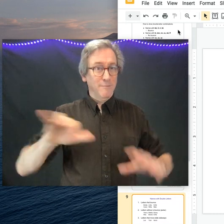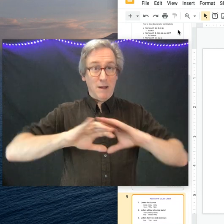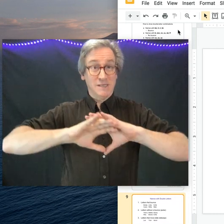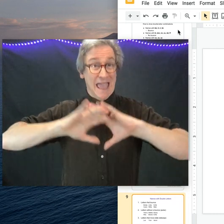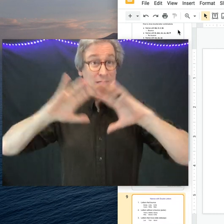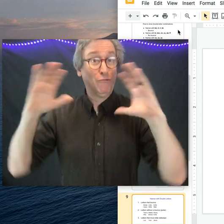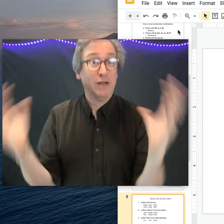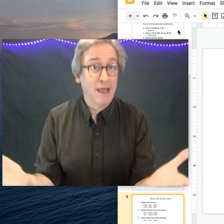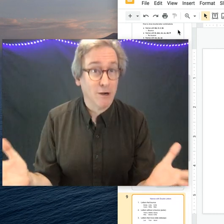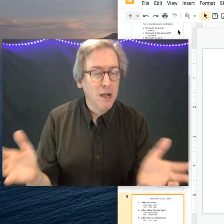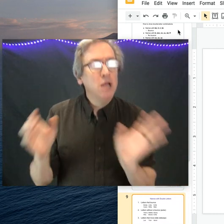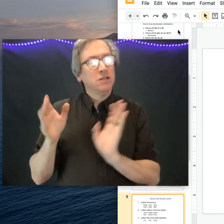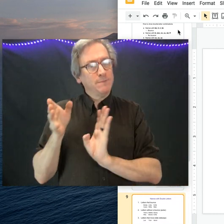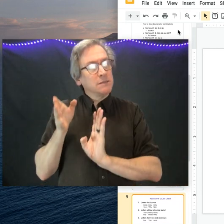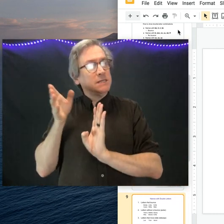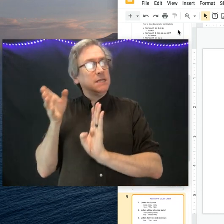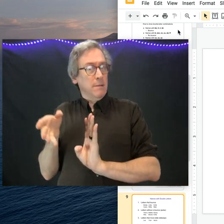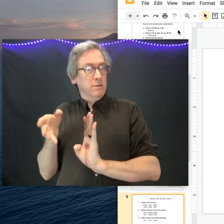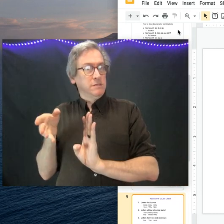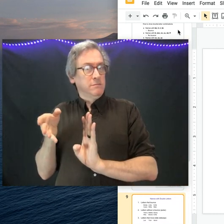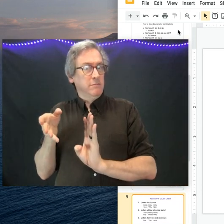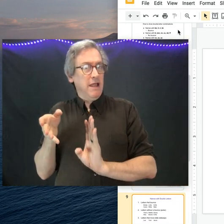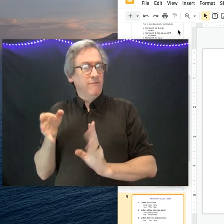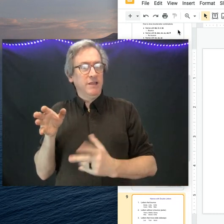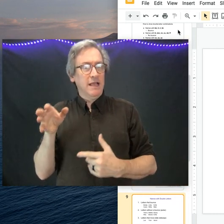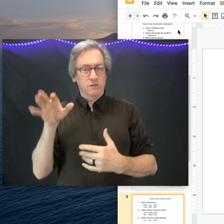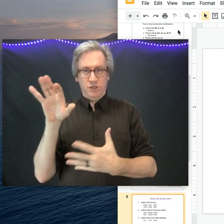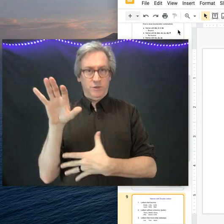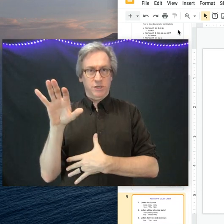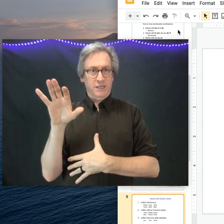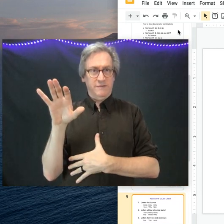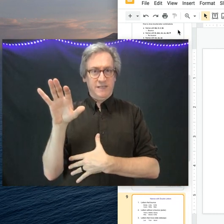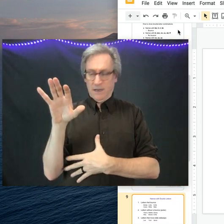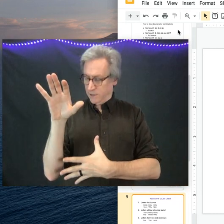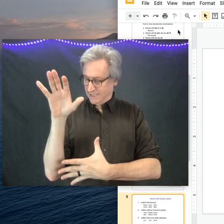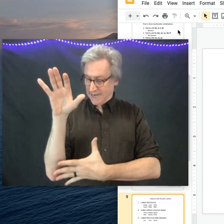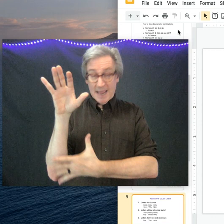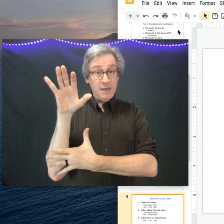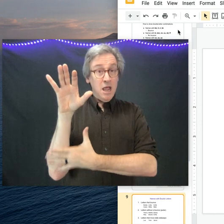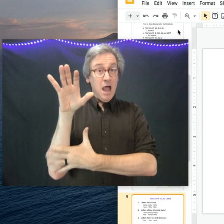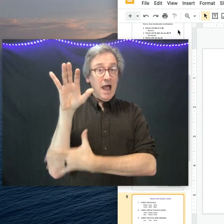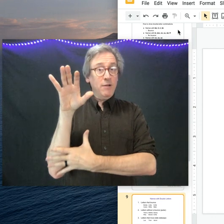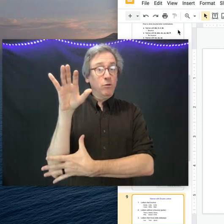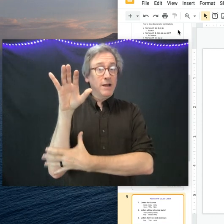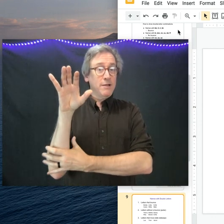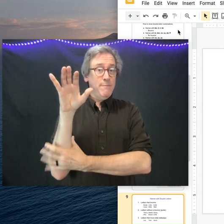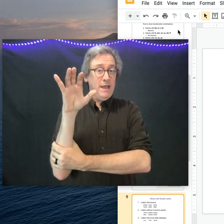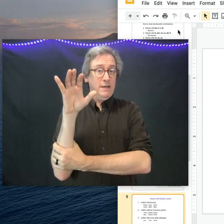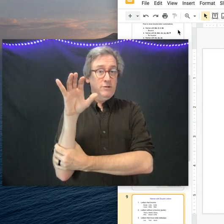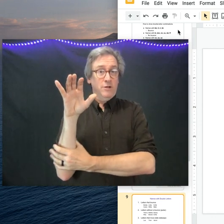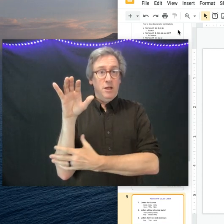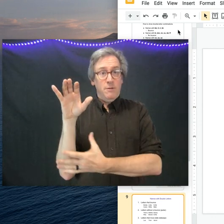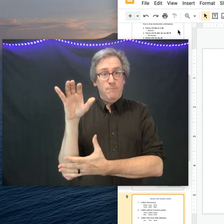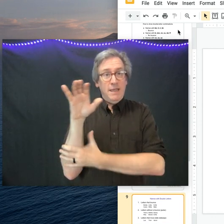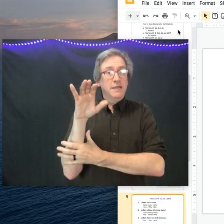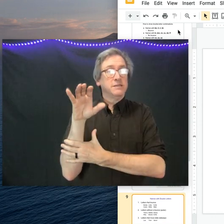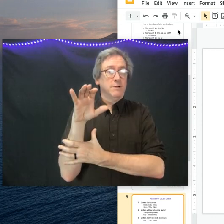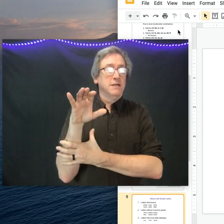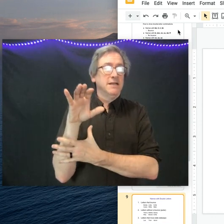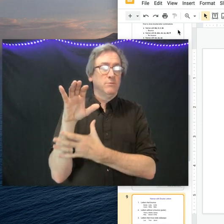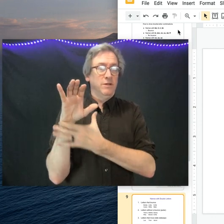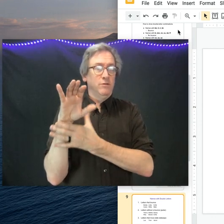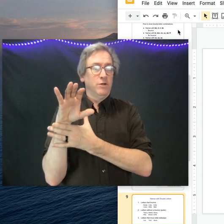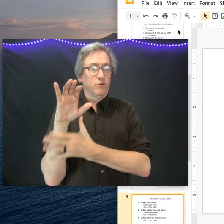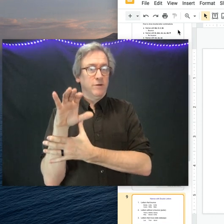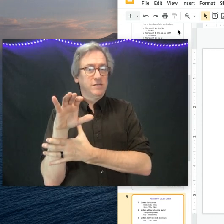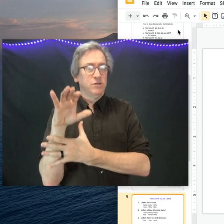Larry, bounce every letter. Just bounce the doubles. Everything else you can just leave steady. And I will recommend making some